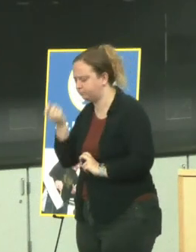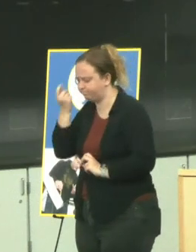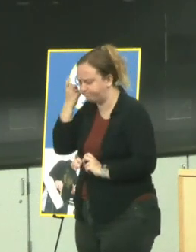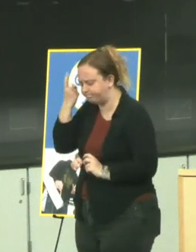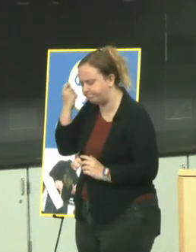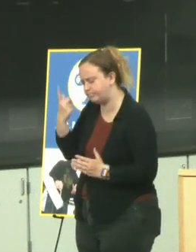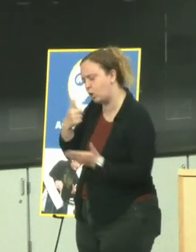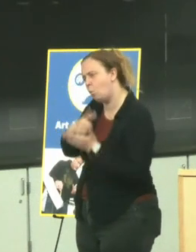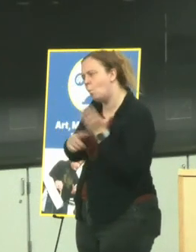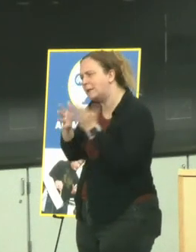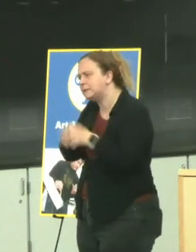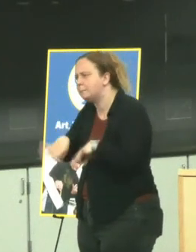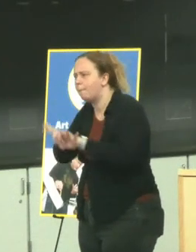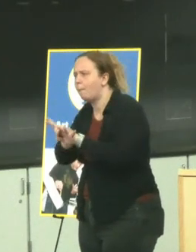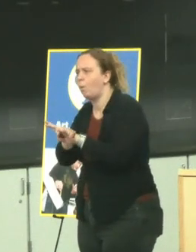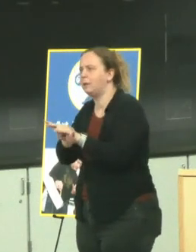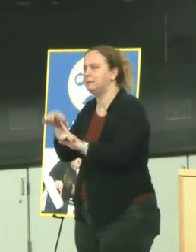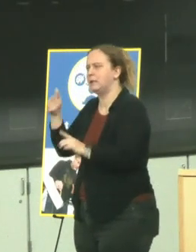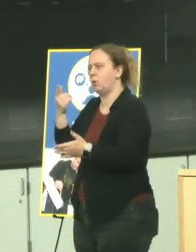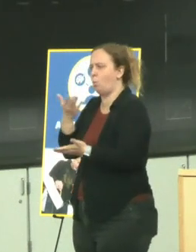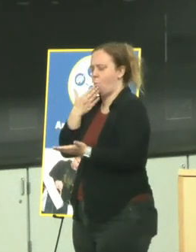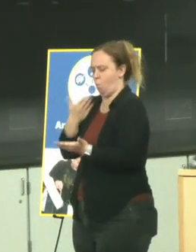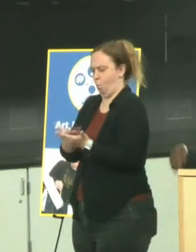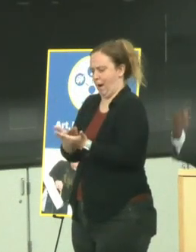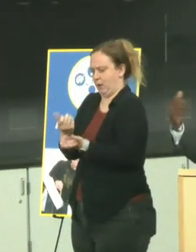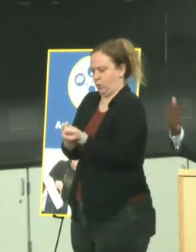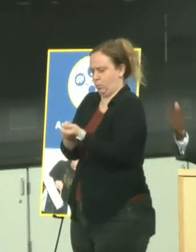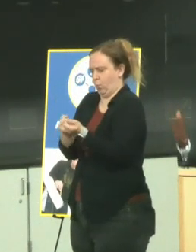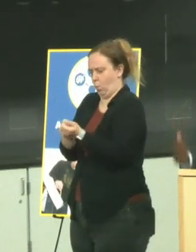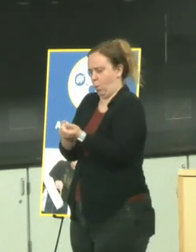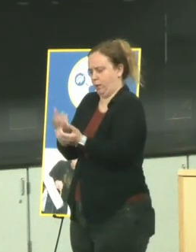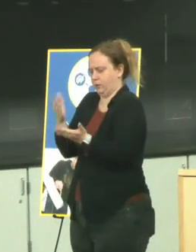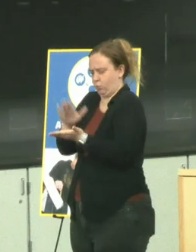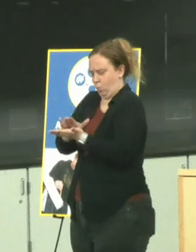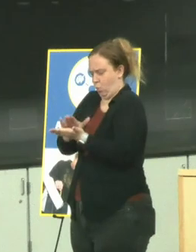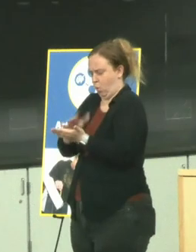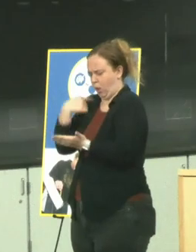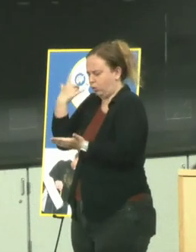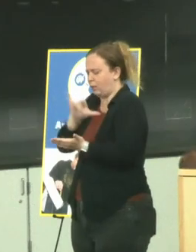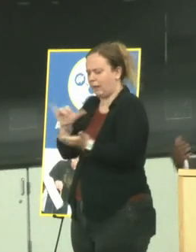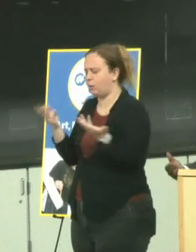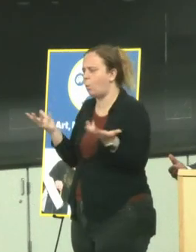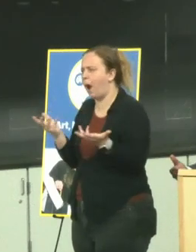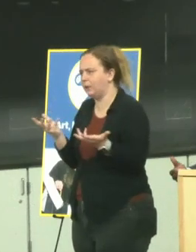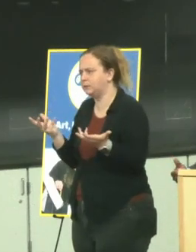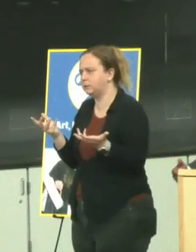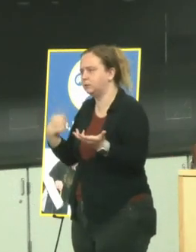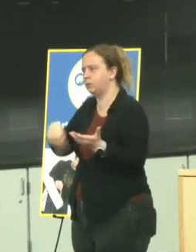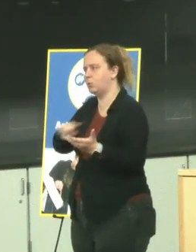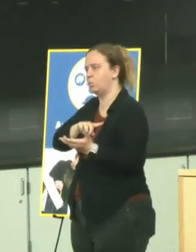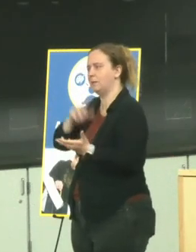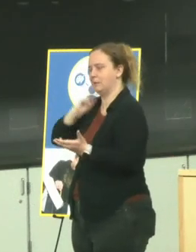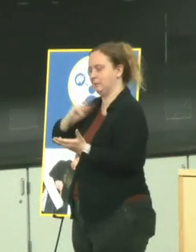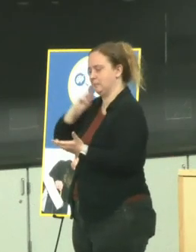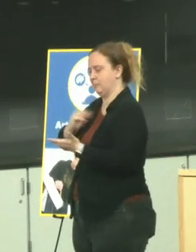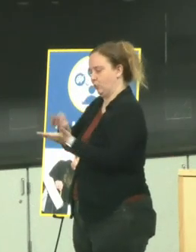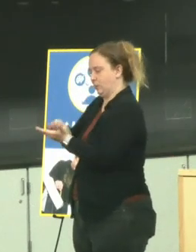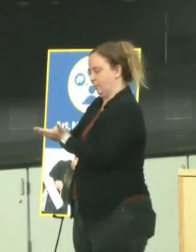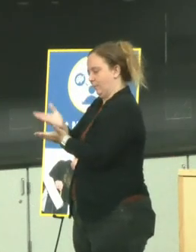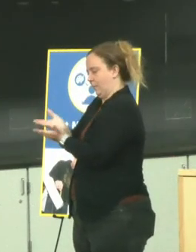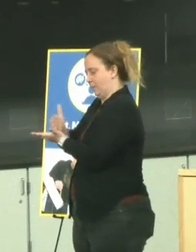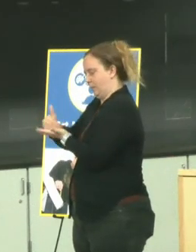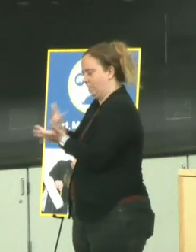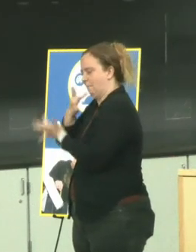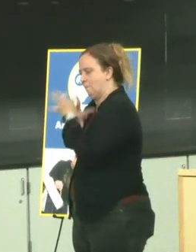And so as we were looking at the budget crisis, if you will, we said, let's lean into that and say, how do we want to spend